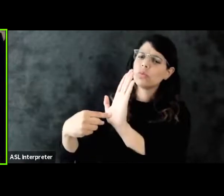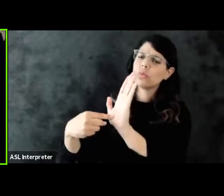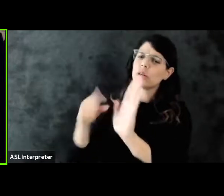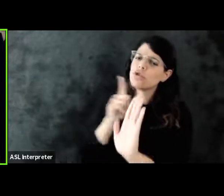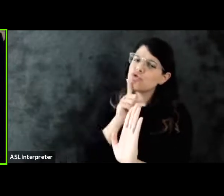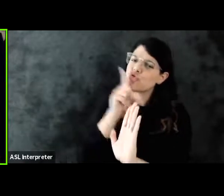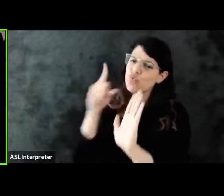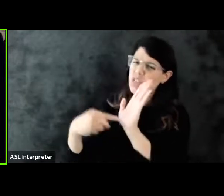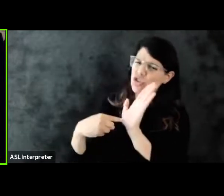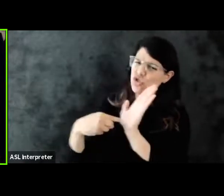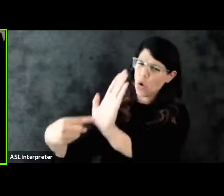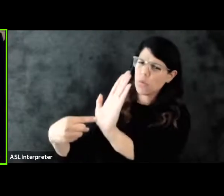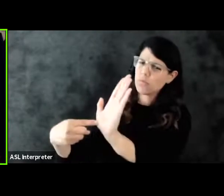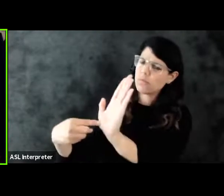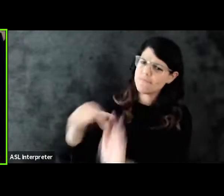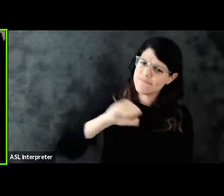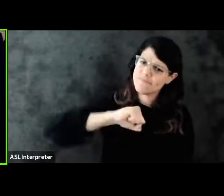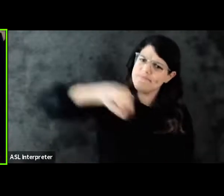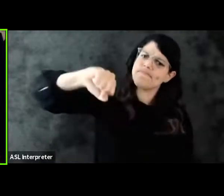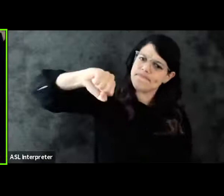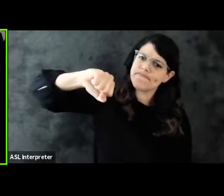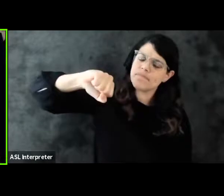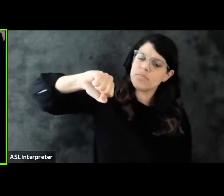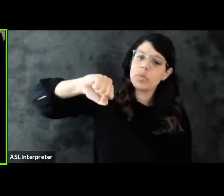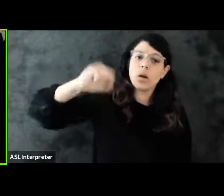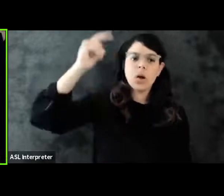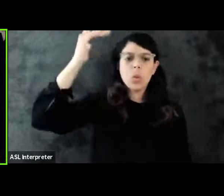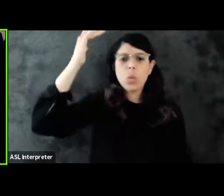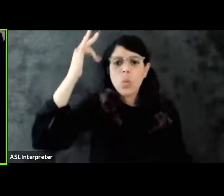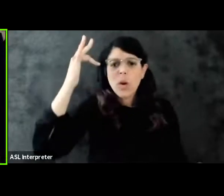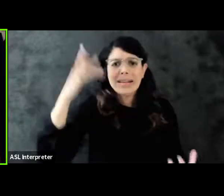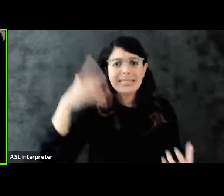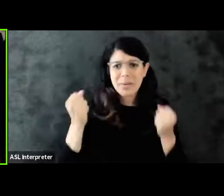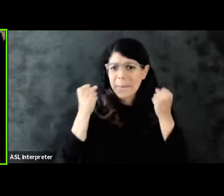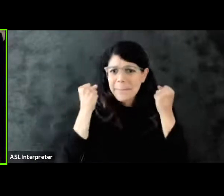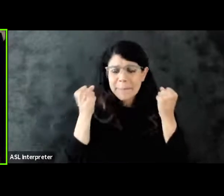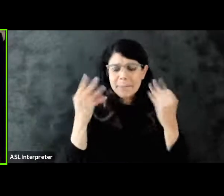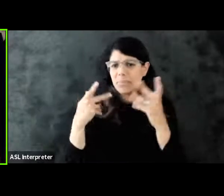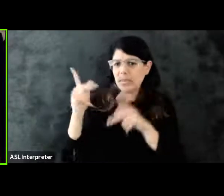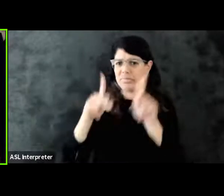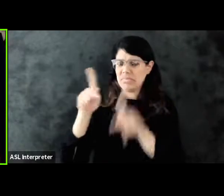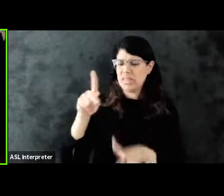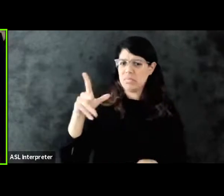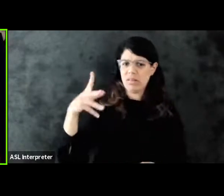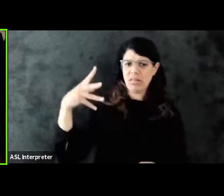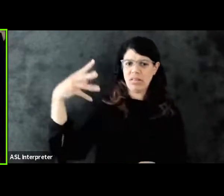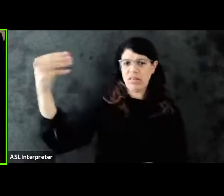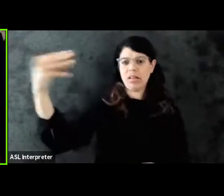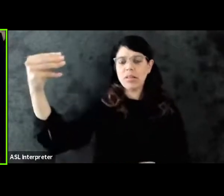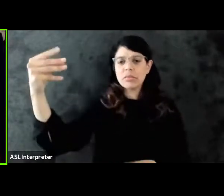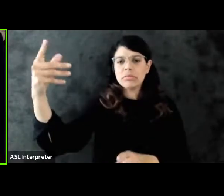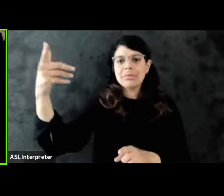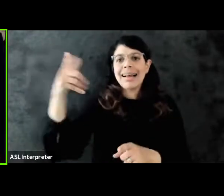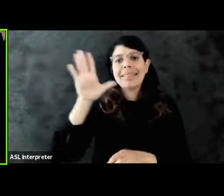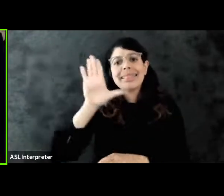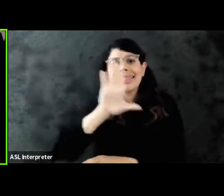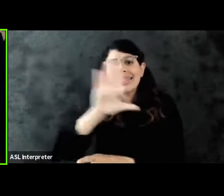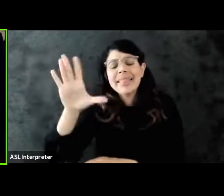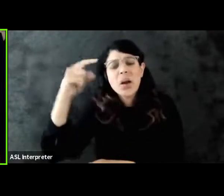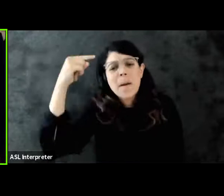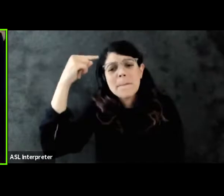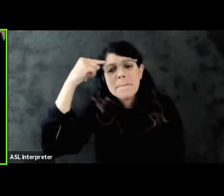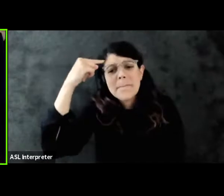Why? Because there's a lot of folks out there walking around, our own folks, with colonized minds, okay? Even